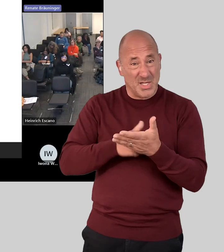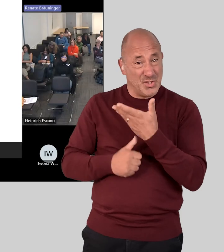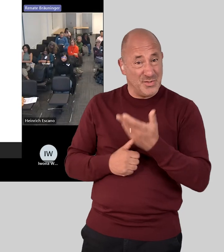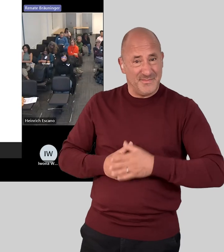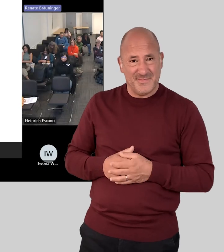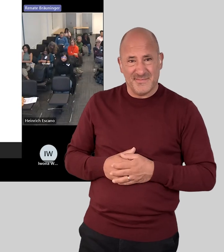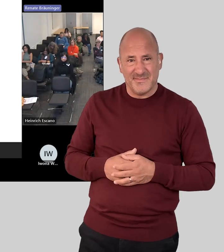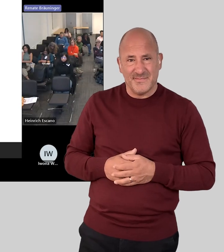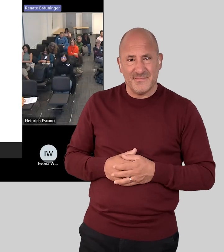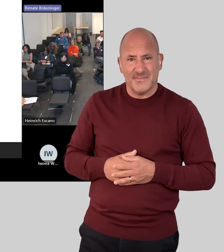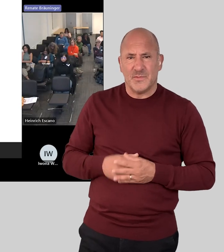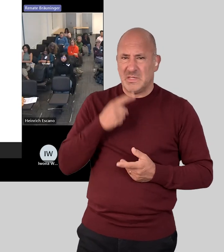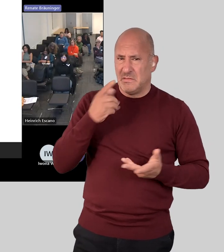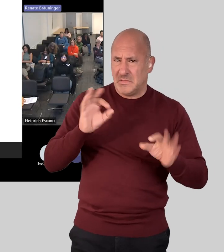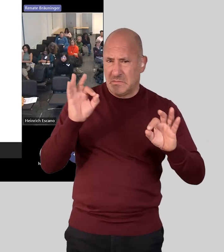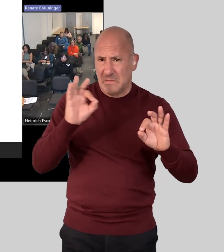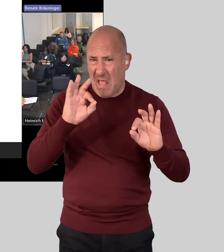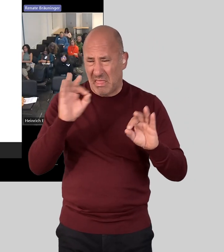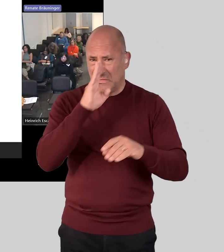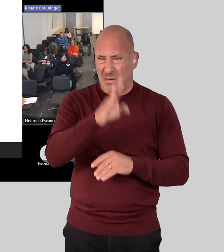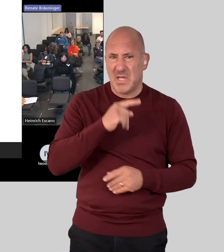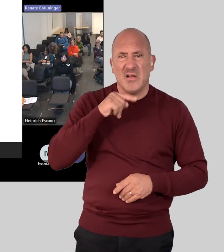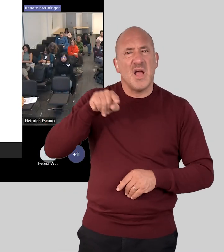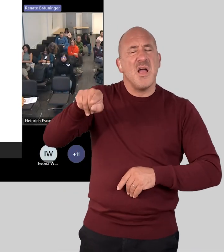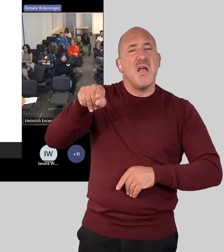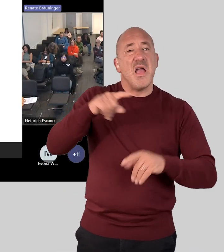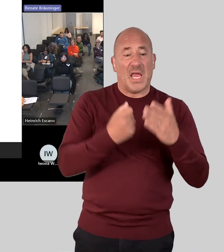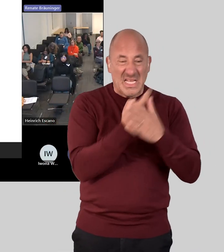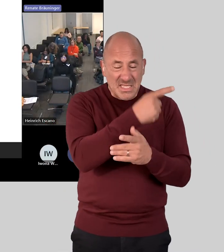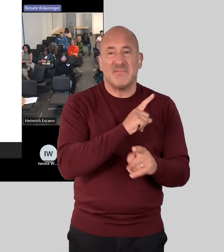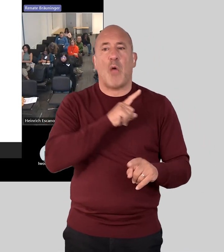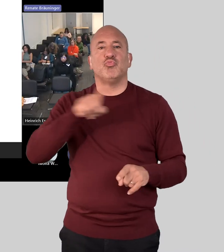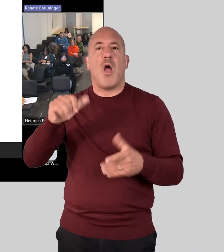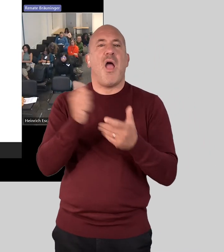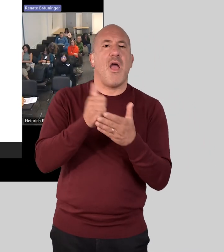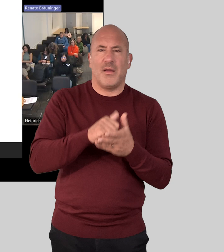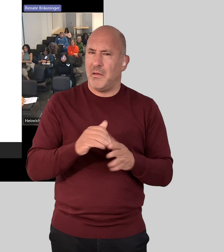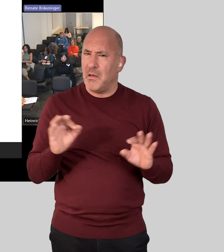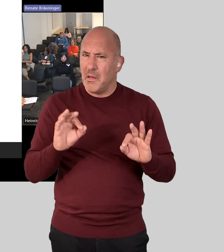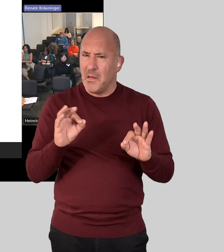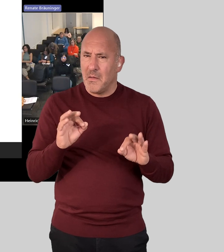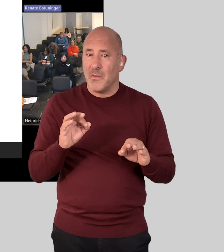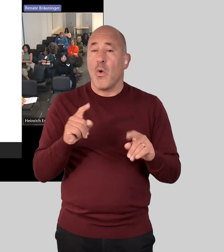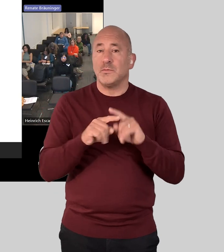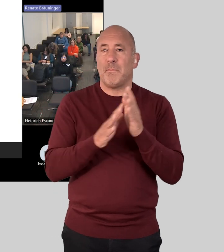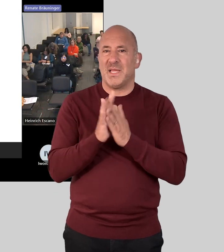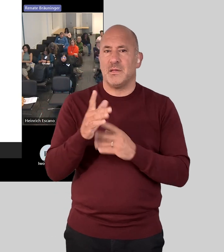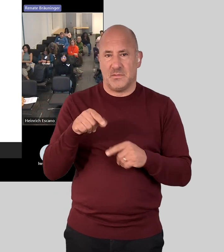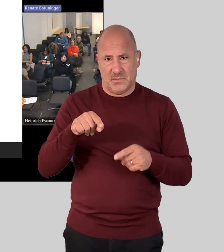the incidents. Although there is nowhere a direct claim made that they are the result of the incident and